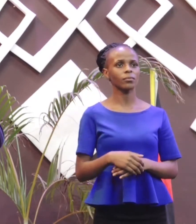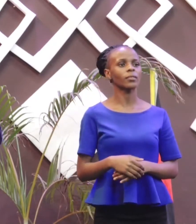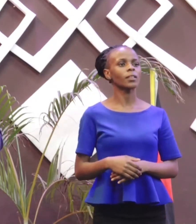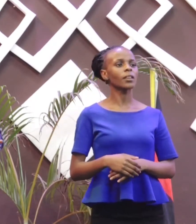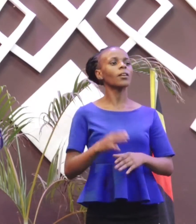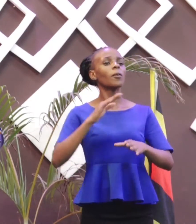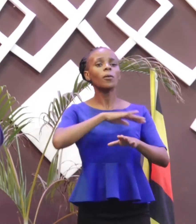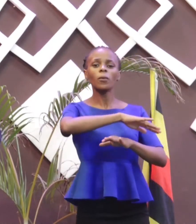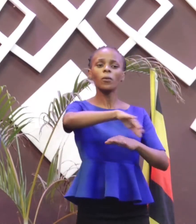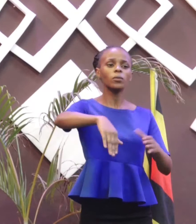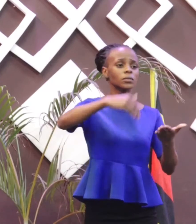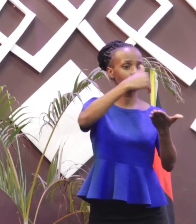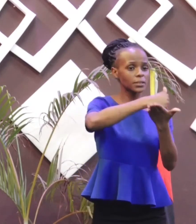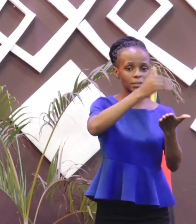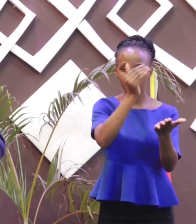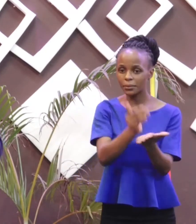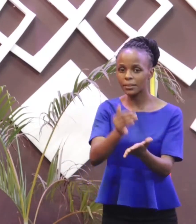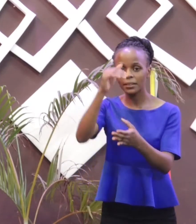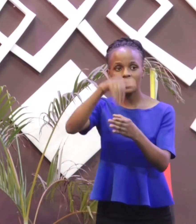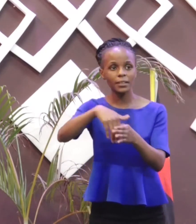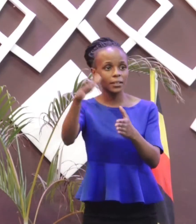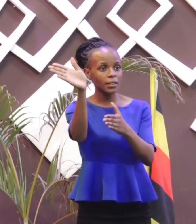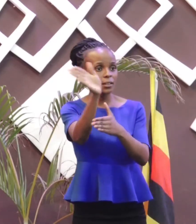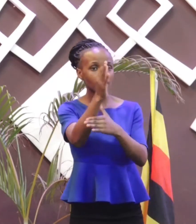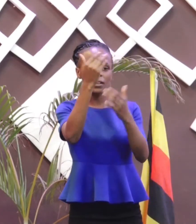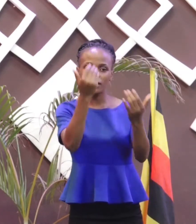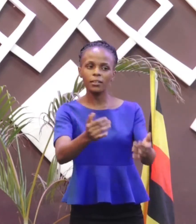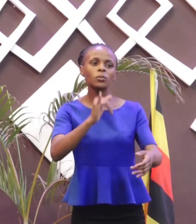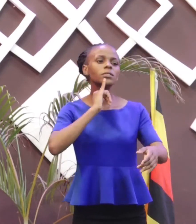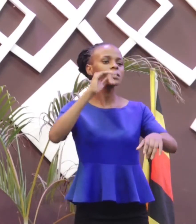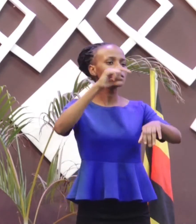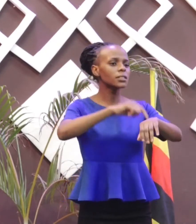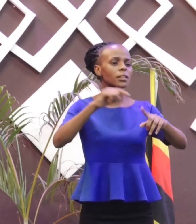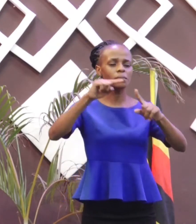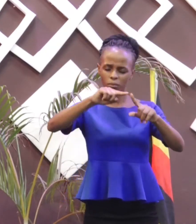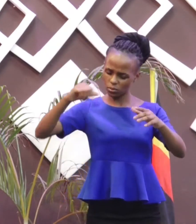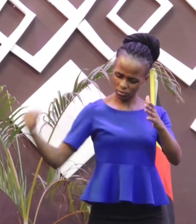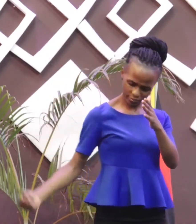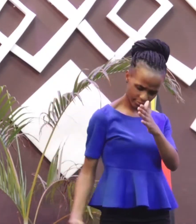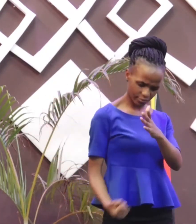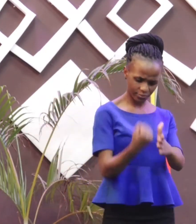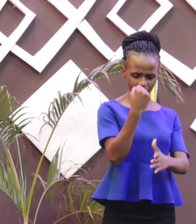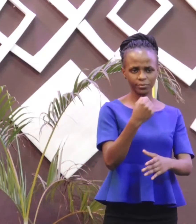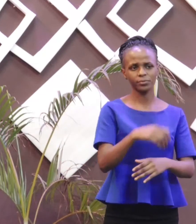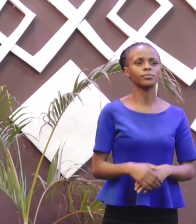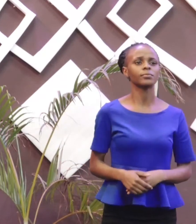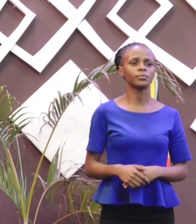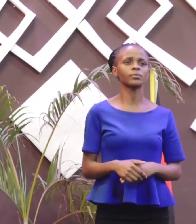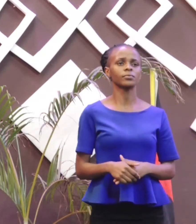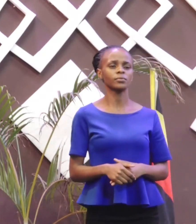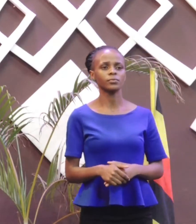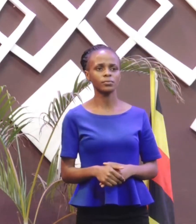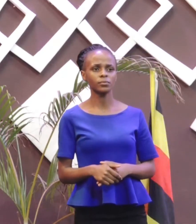Every department in this ministry, it is time to arise. Buli department iyo na mubuweleza buno